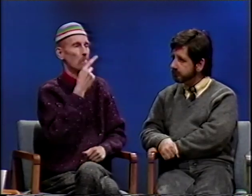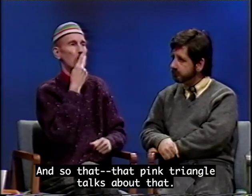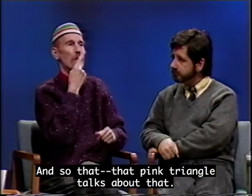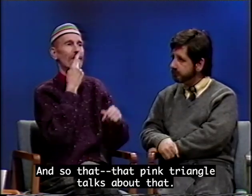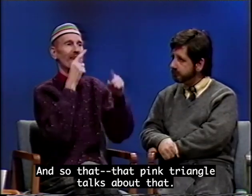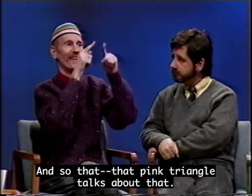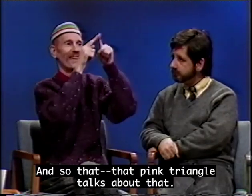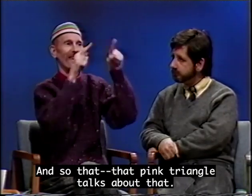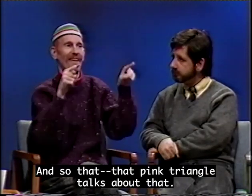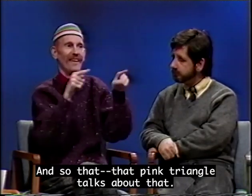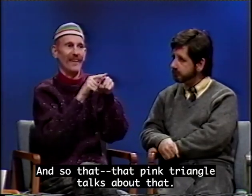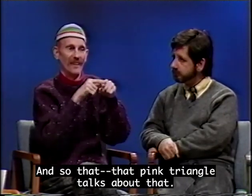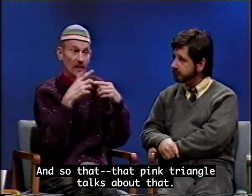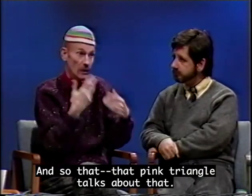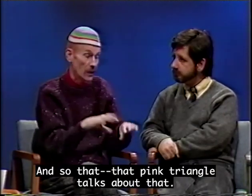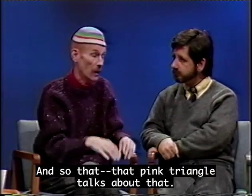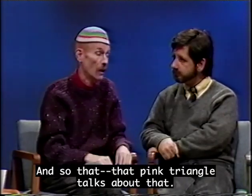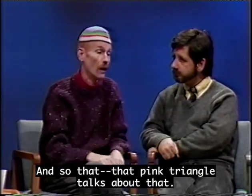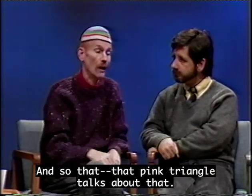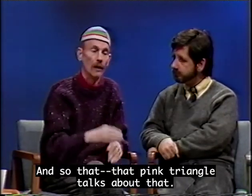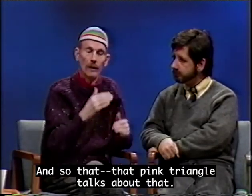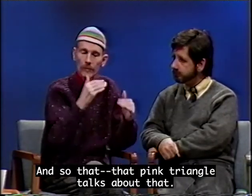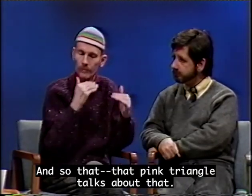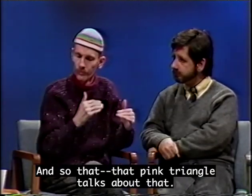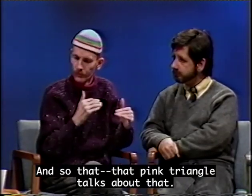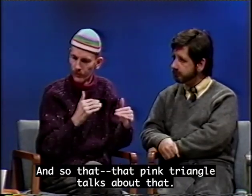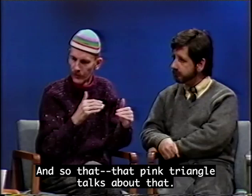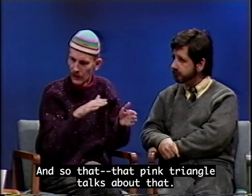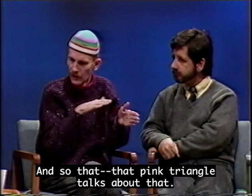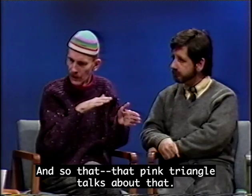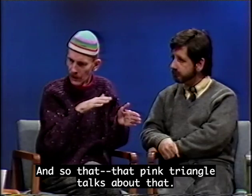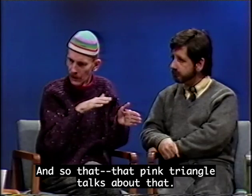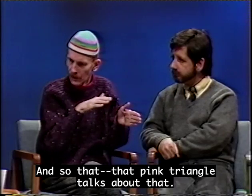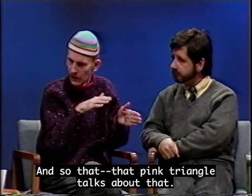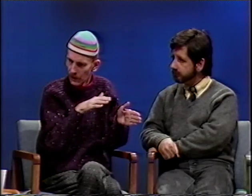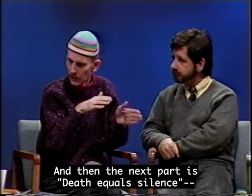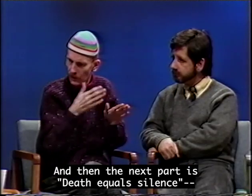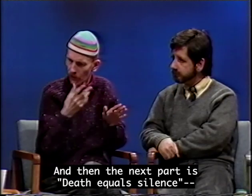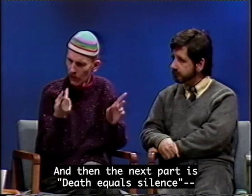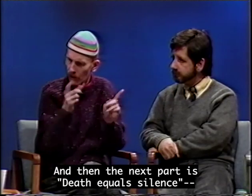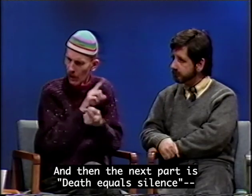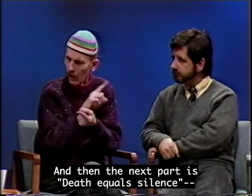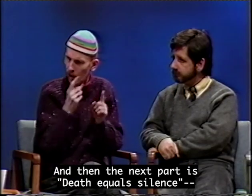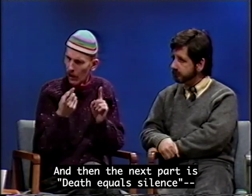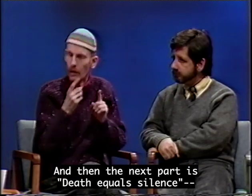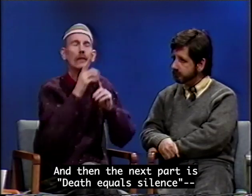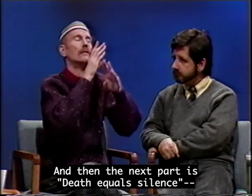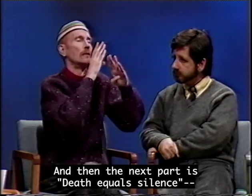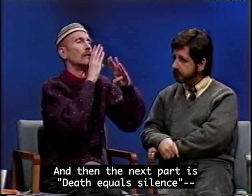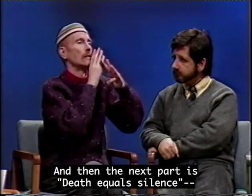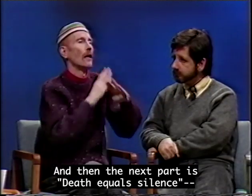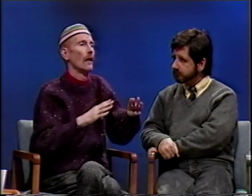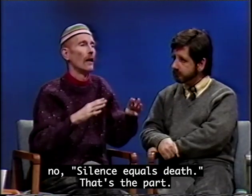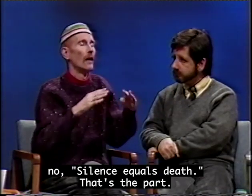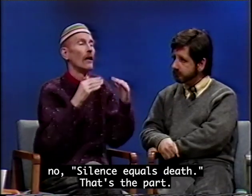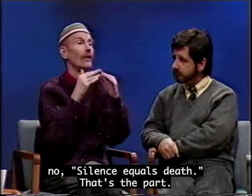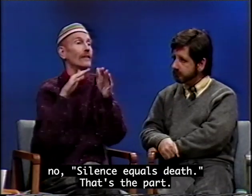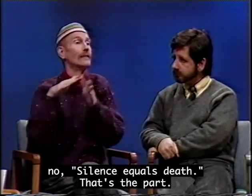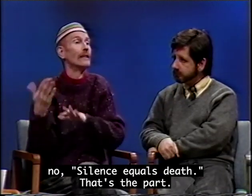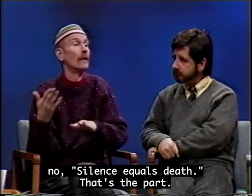And so that pink triangle talks about that. And then the next part is death equals silence. Silence equals death.